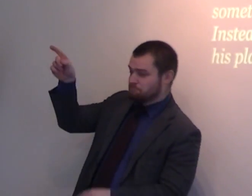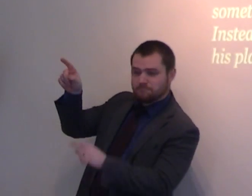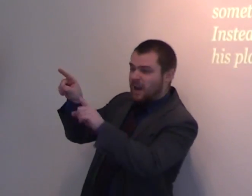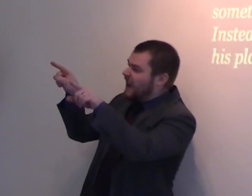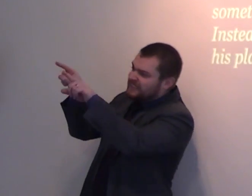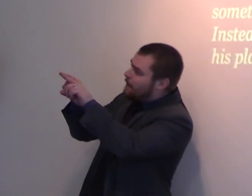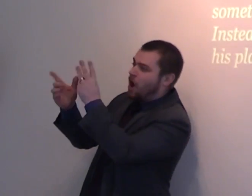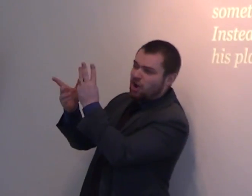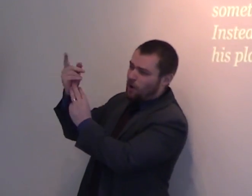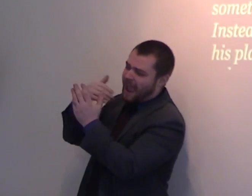way,